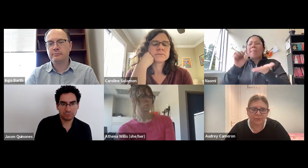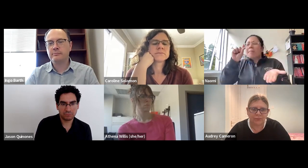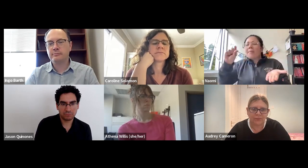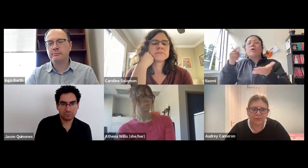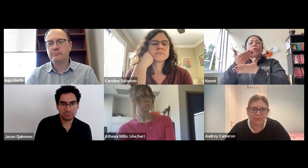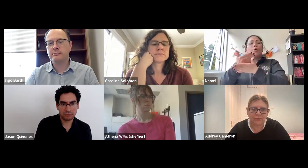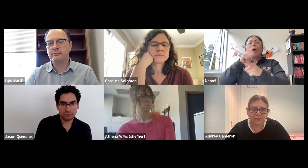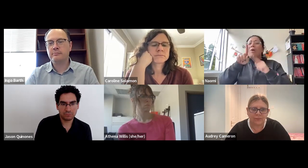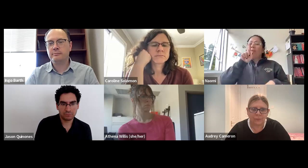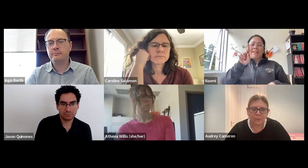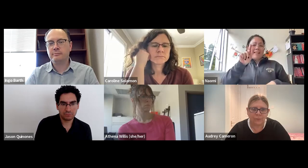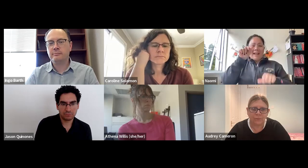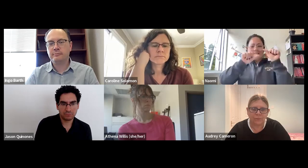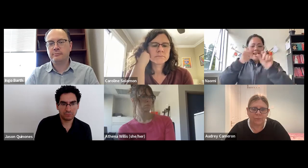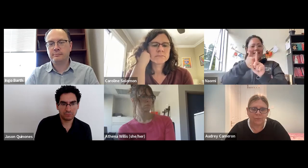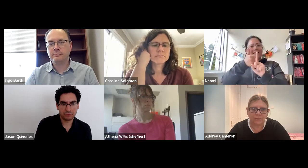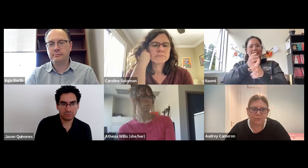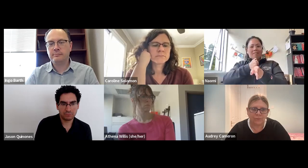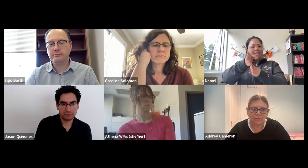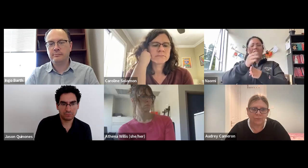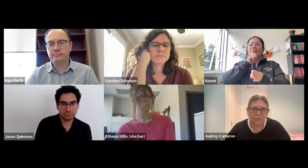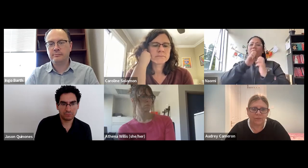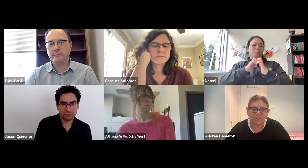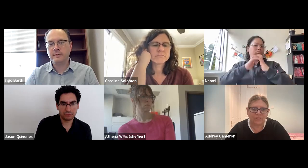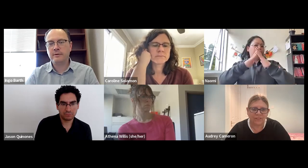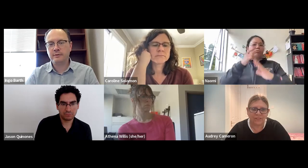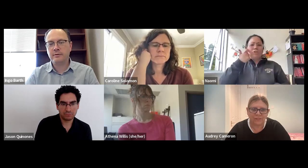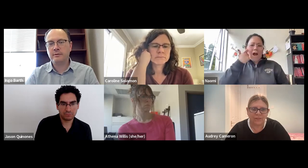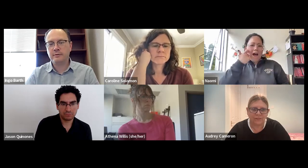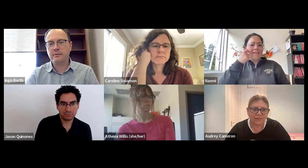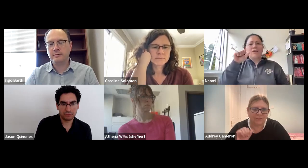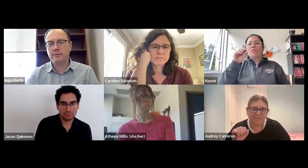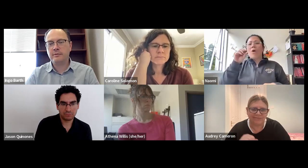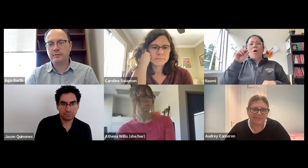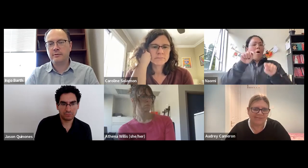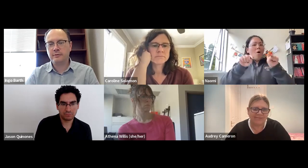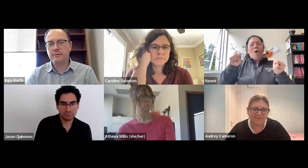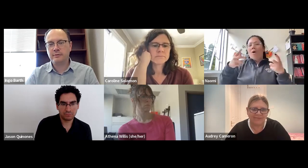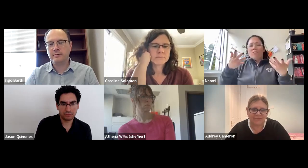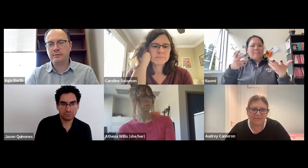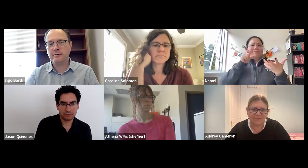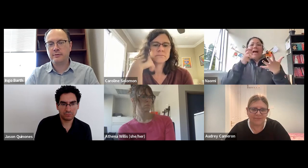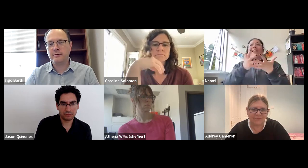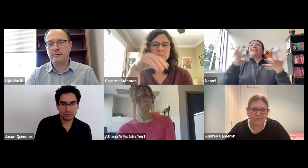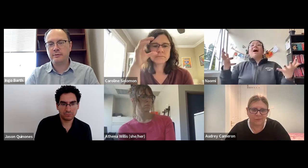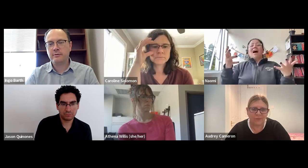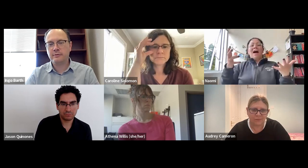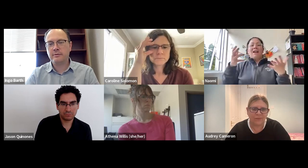biology, computer science, but data science itself is such a new field. Yeah. So it's really